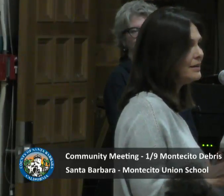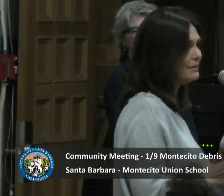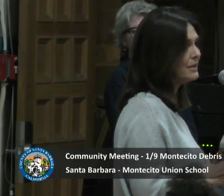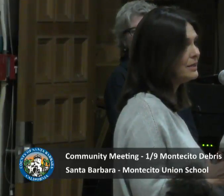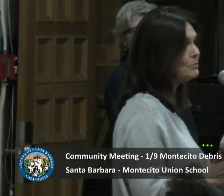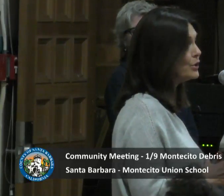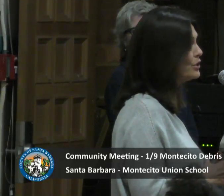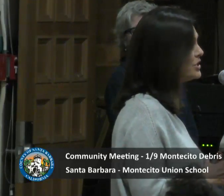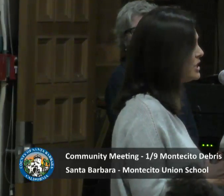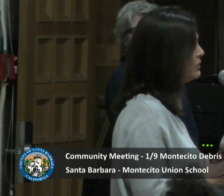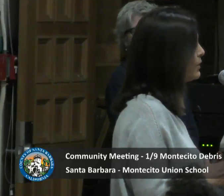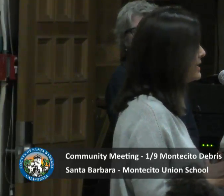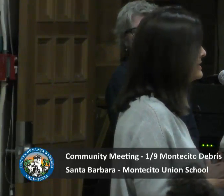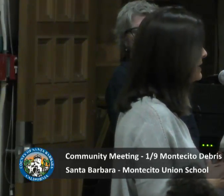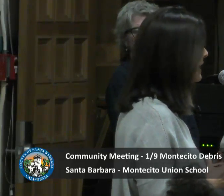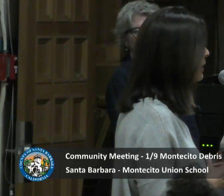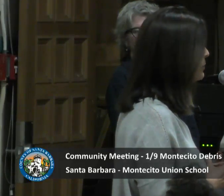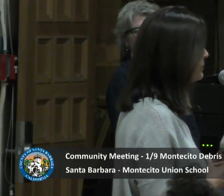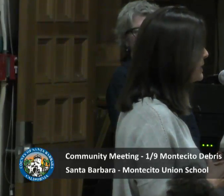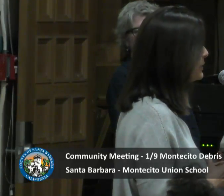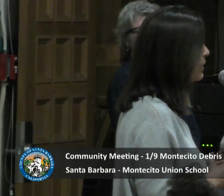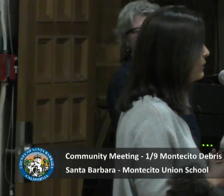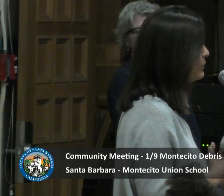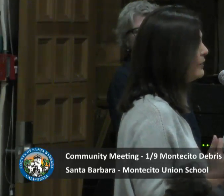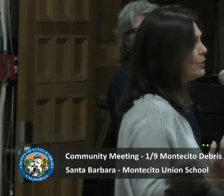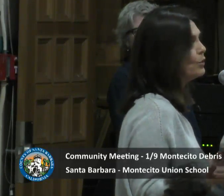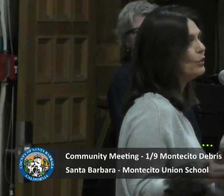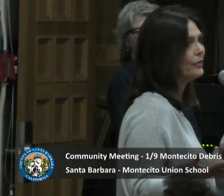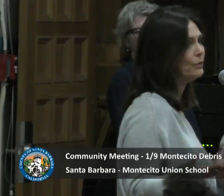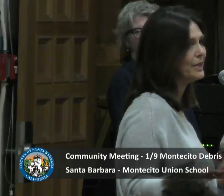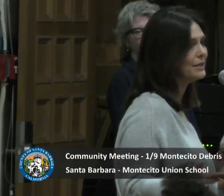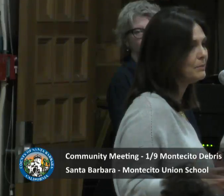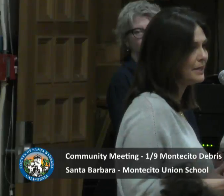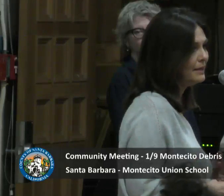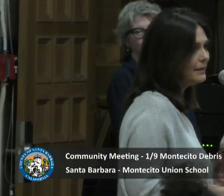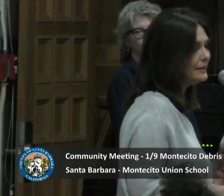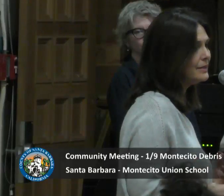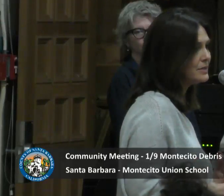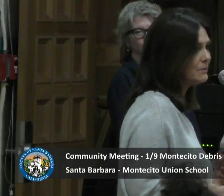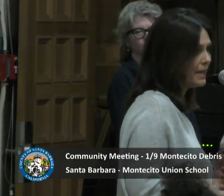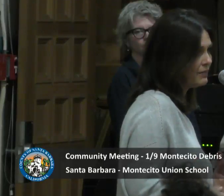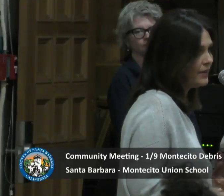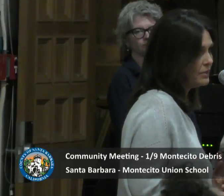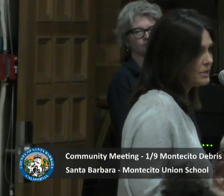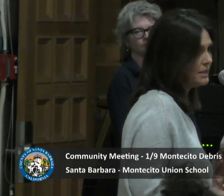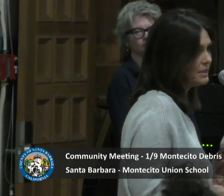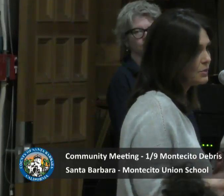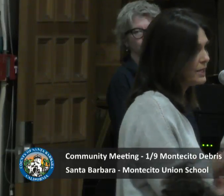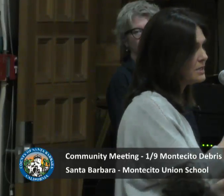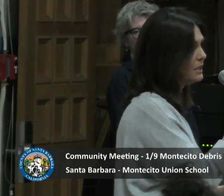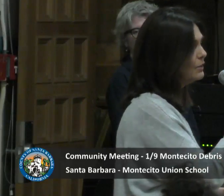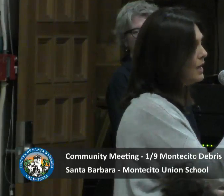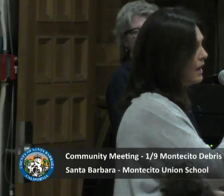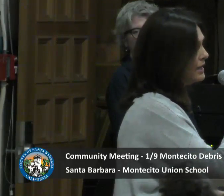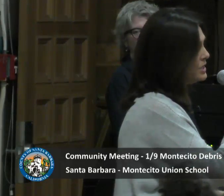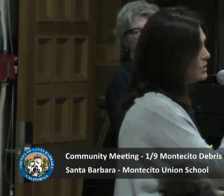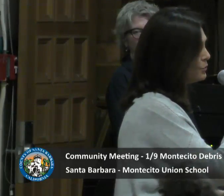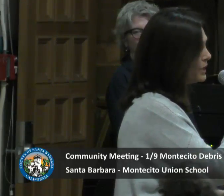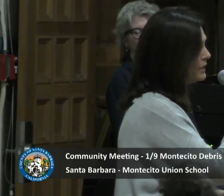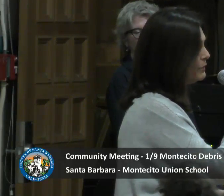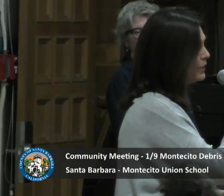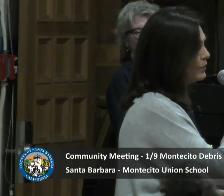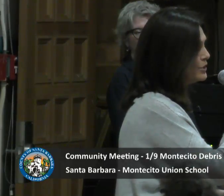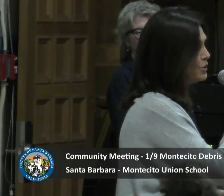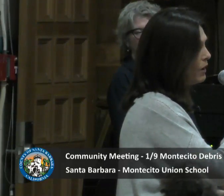that emerge in ways that help people all around the world, that we be leaders and pathfinders in this way. So I